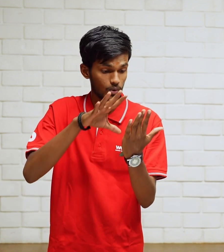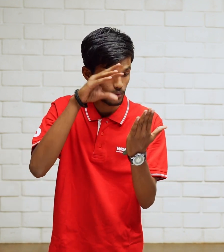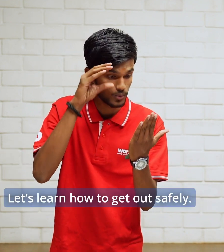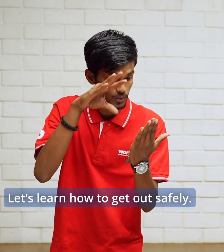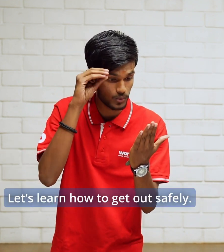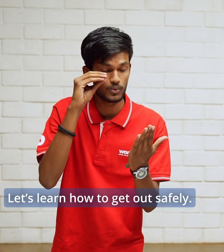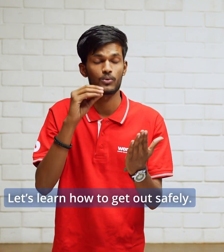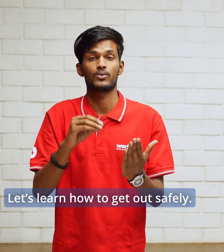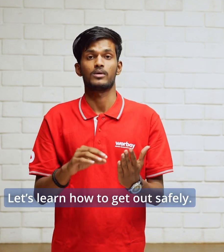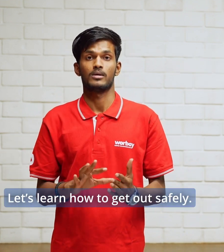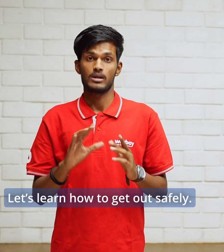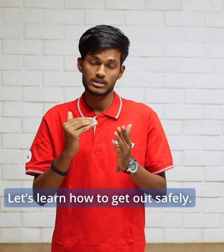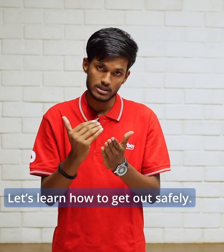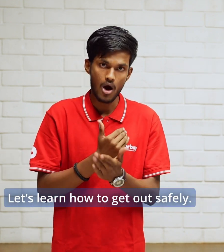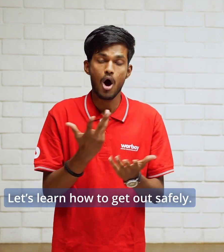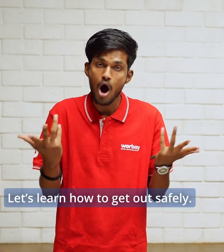Let's learn how to get out safely.